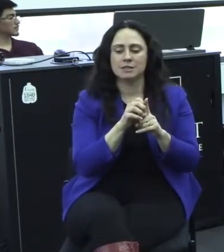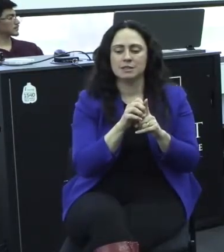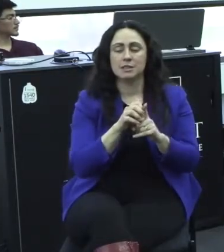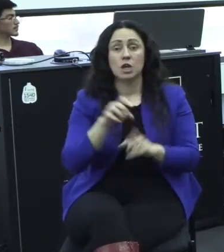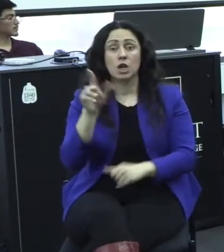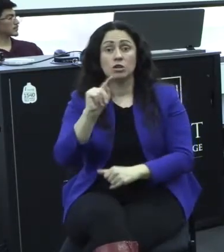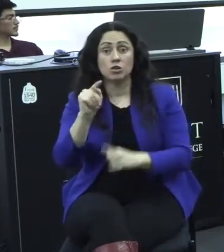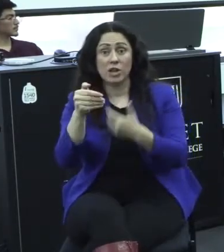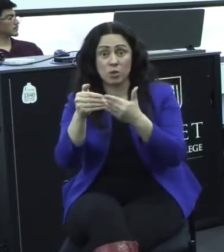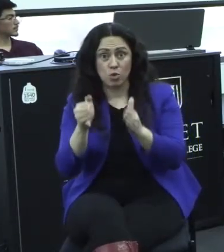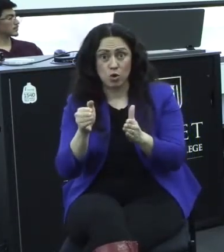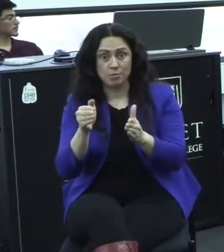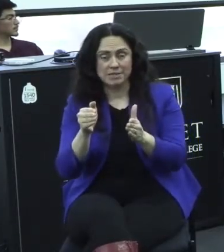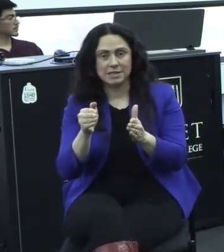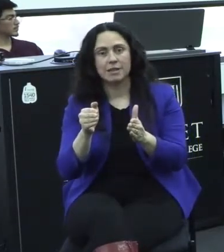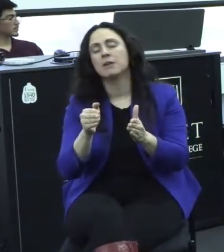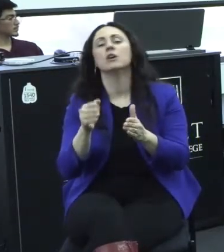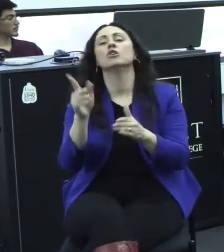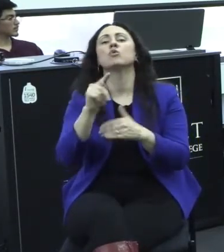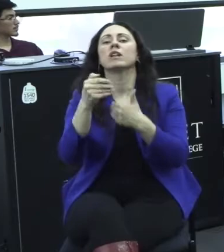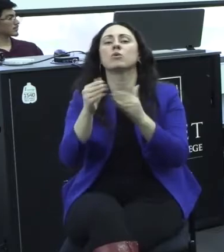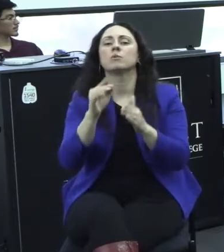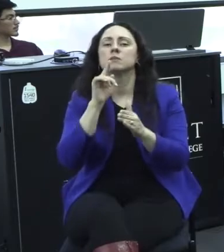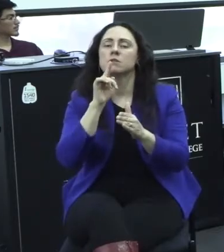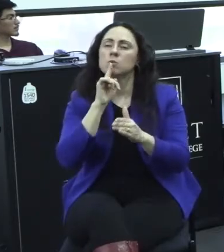Toilet rooms are very much,